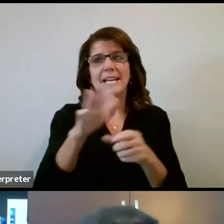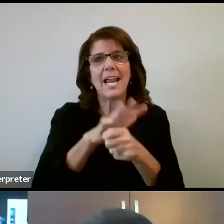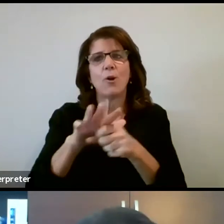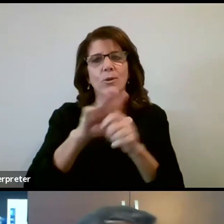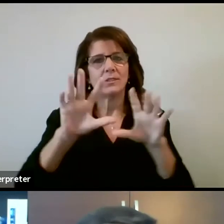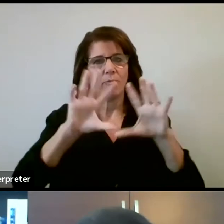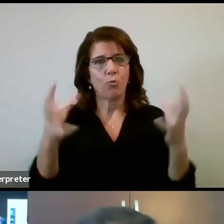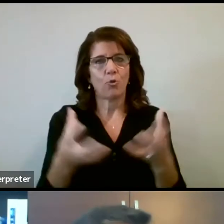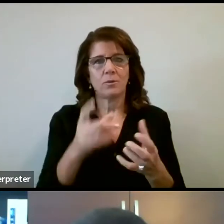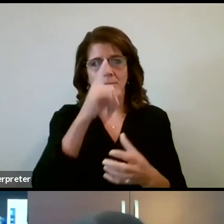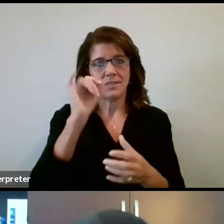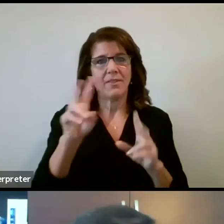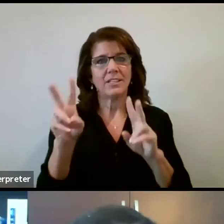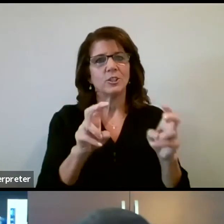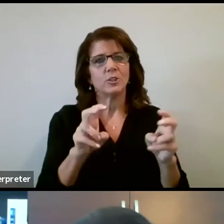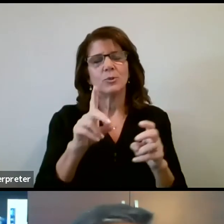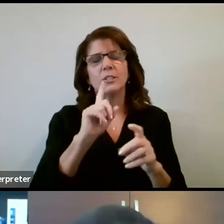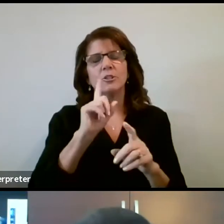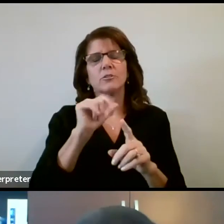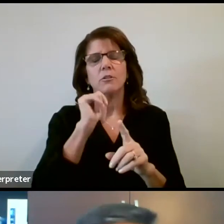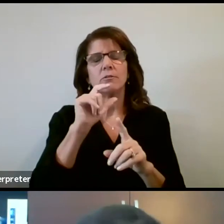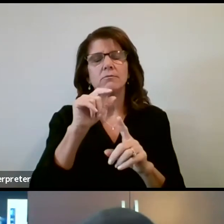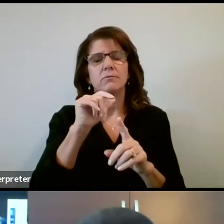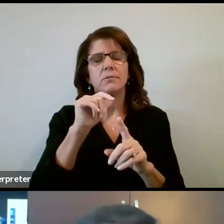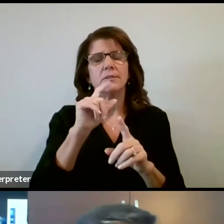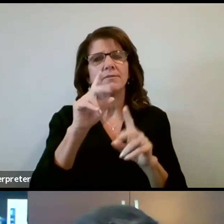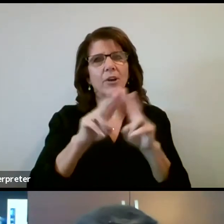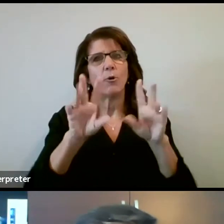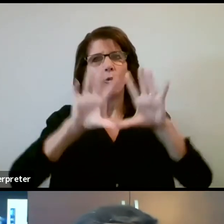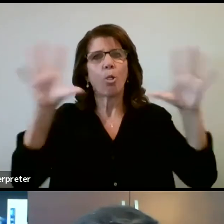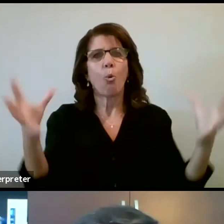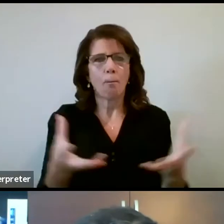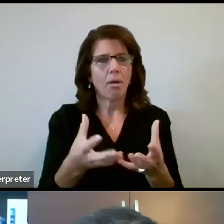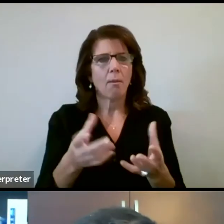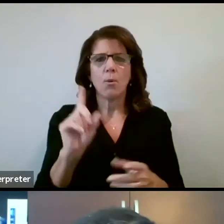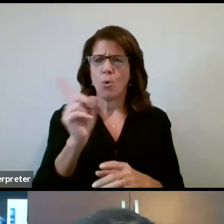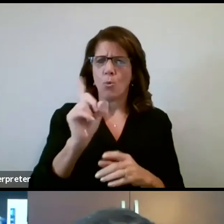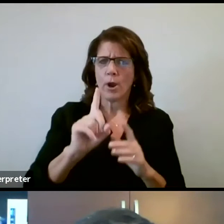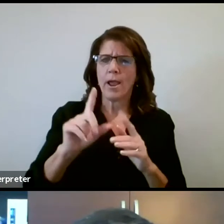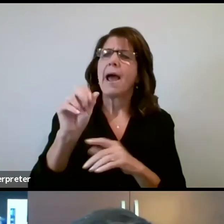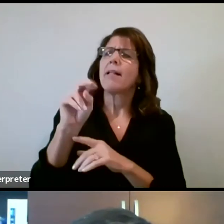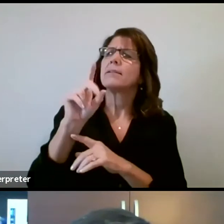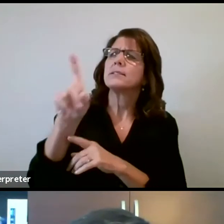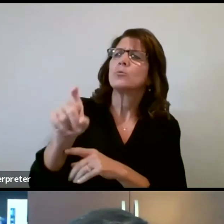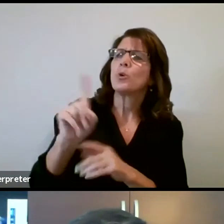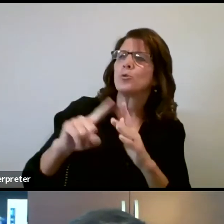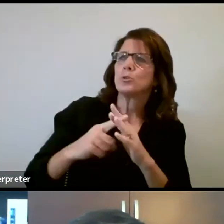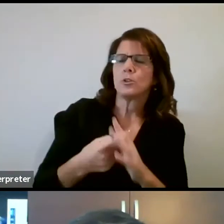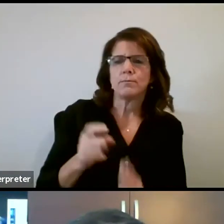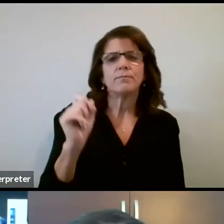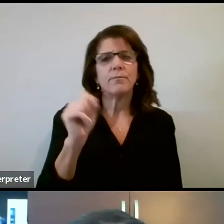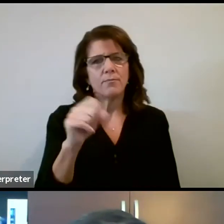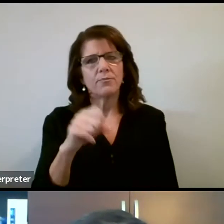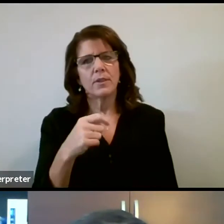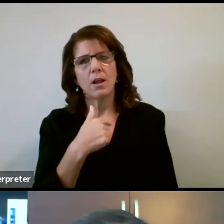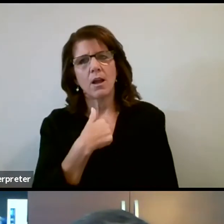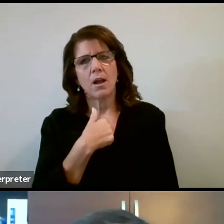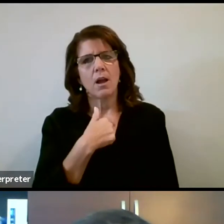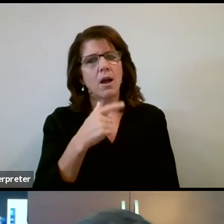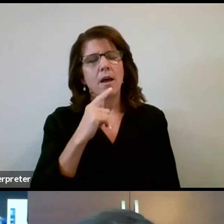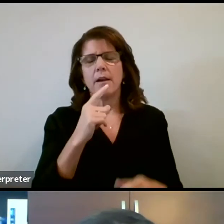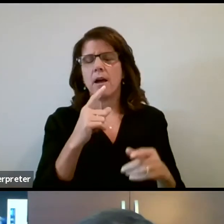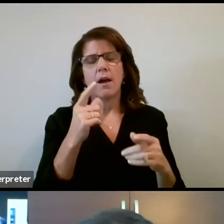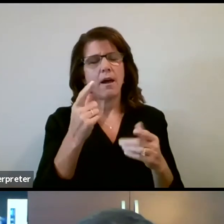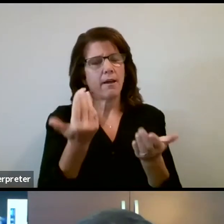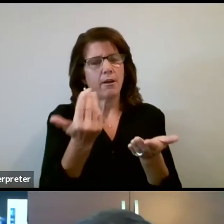this is an issue that's global. But Alison, why don't you come in on this point as well about where do you start? Yeah, no, absolutely. And I certainly echo a lot